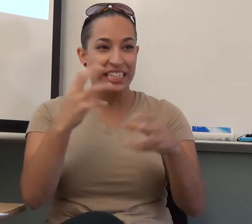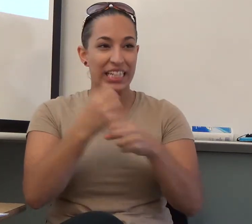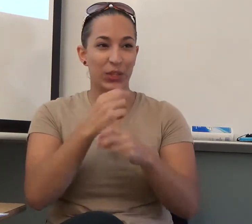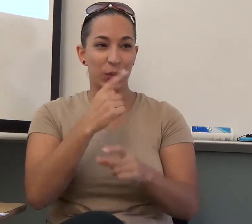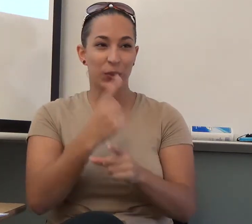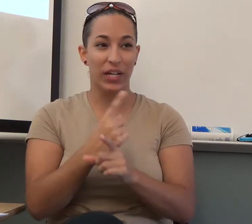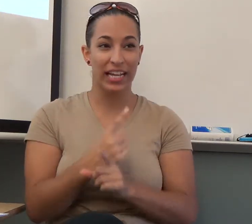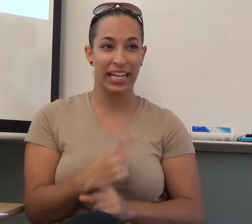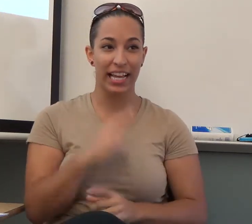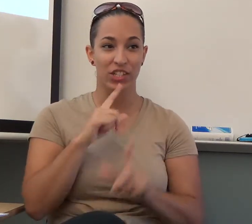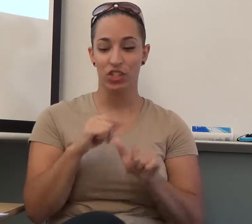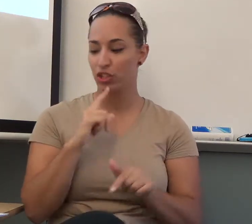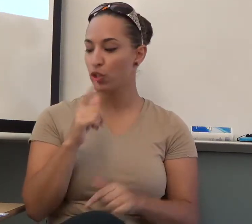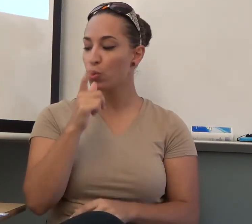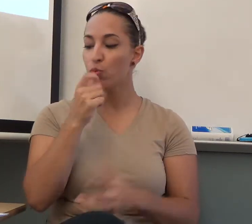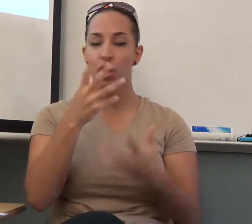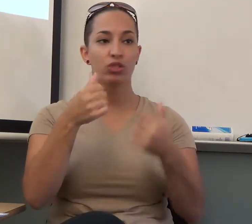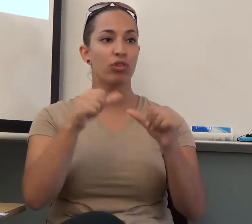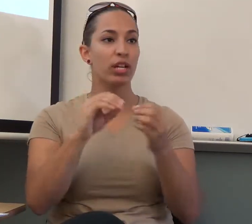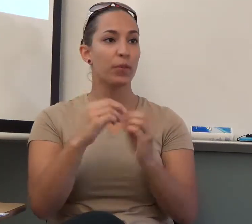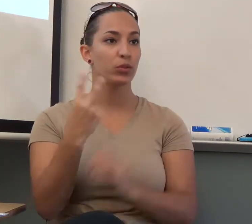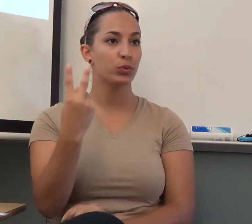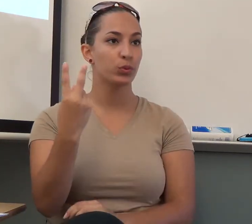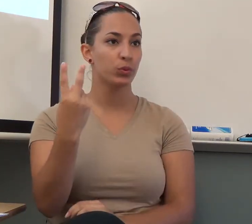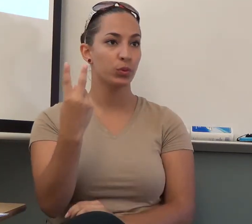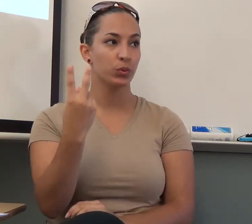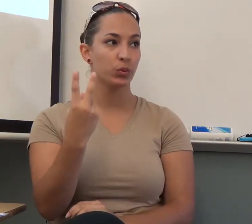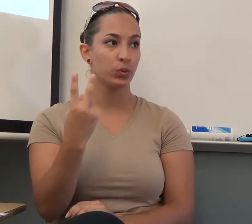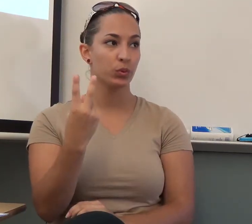2? Who'd like to take number 2, please? I